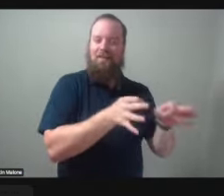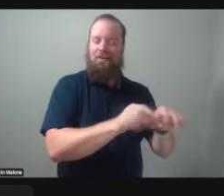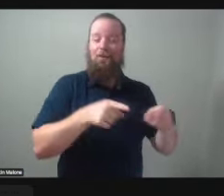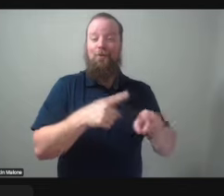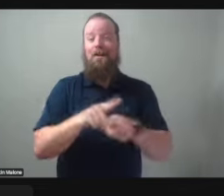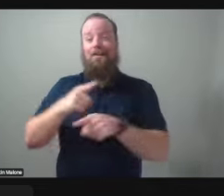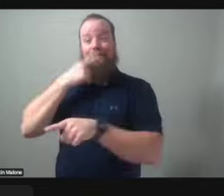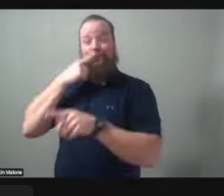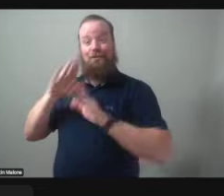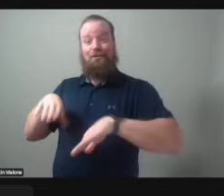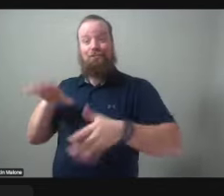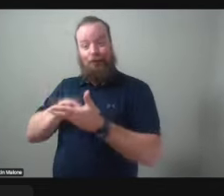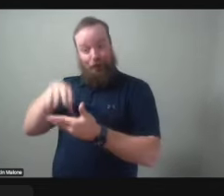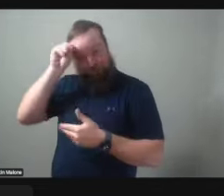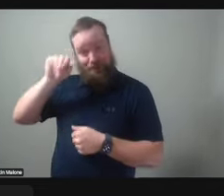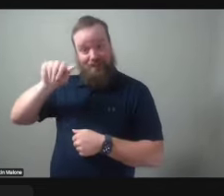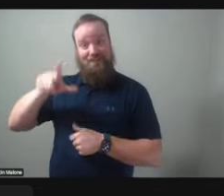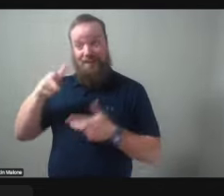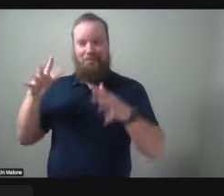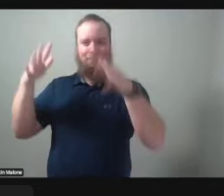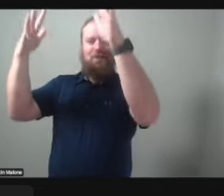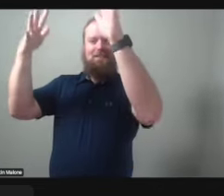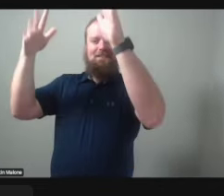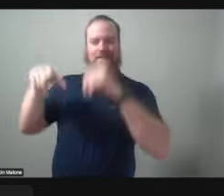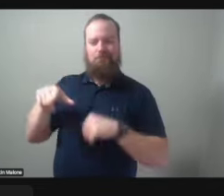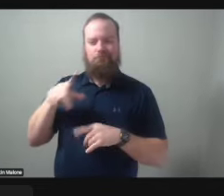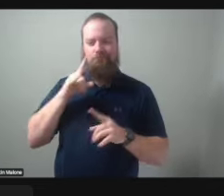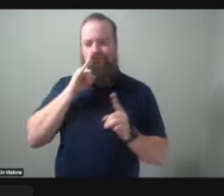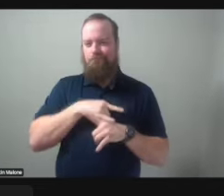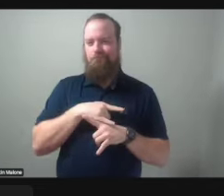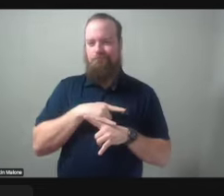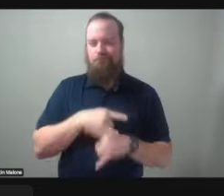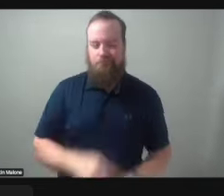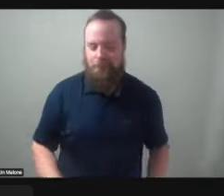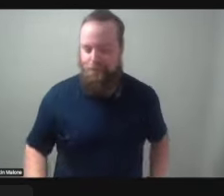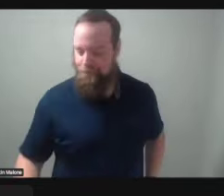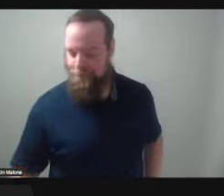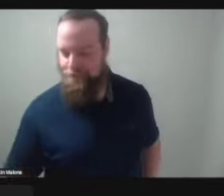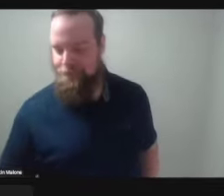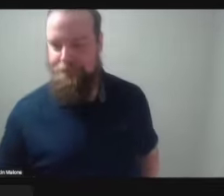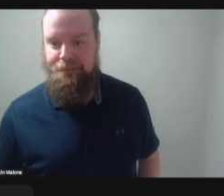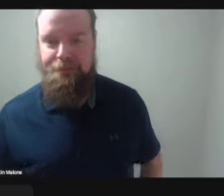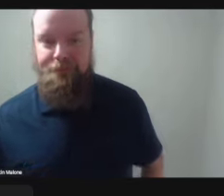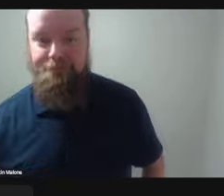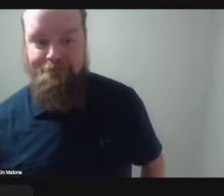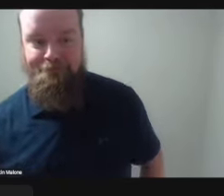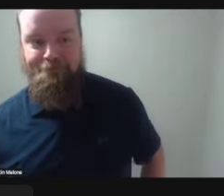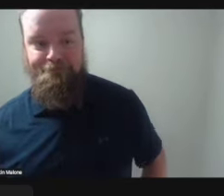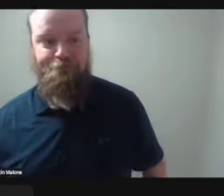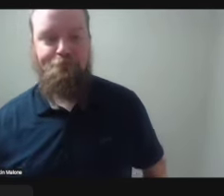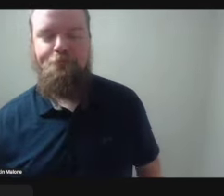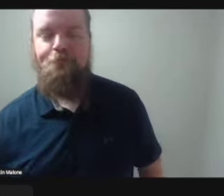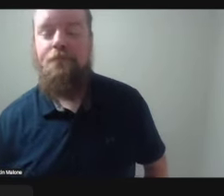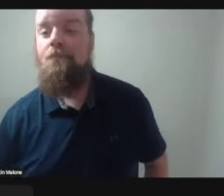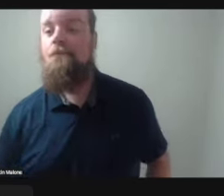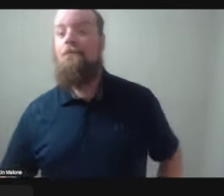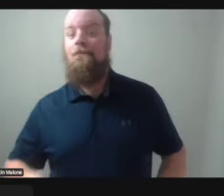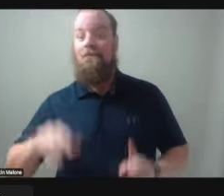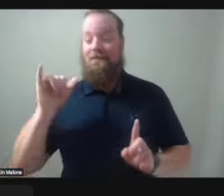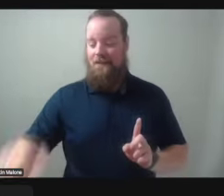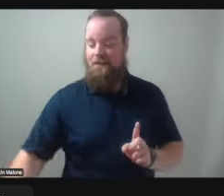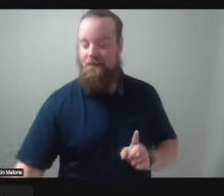baby language. However, if you have a deaf child, you are prohibited to sign with them, to give them any